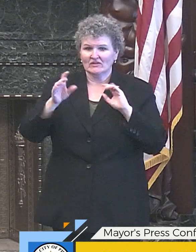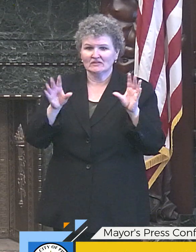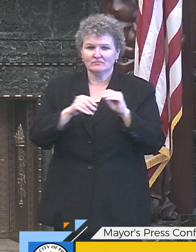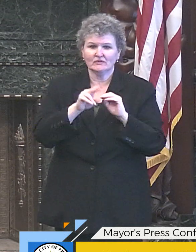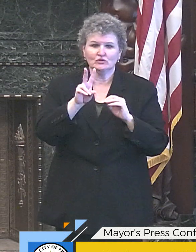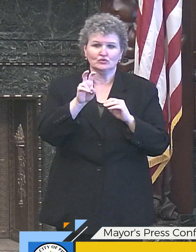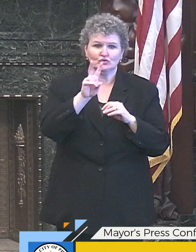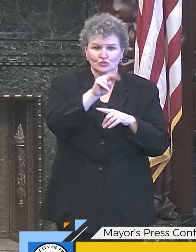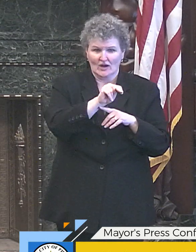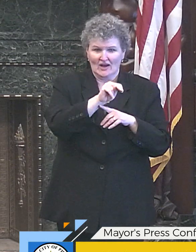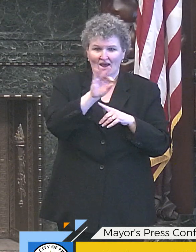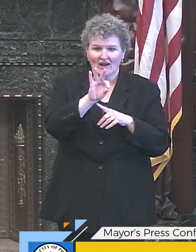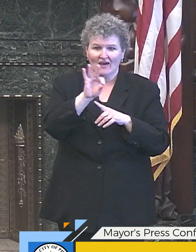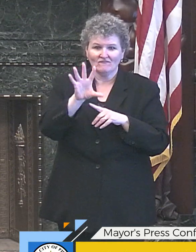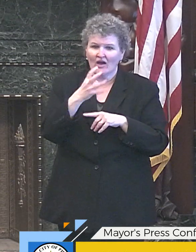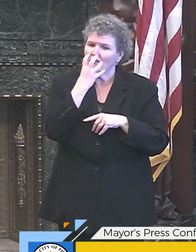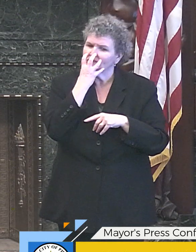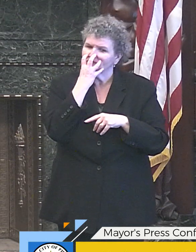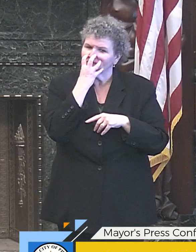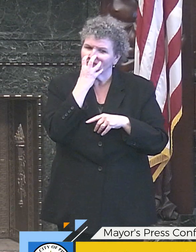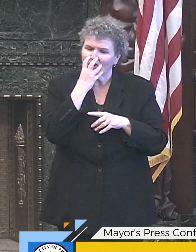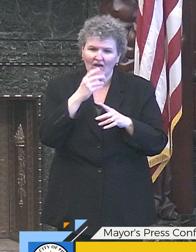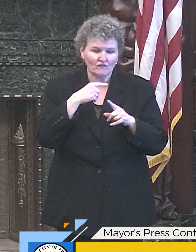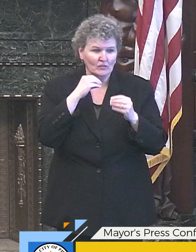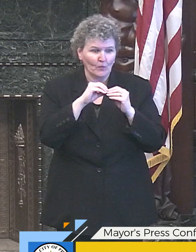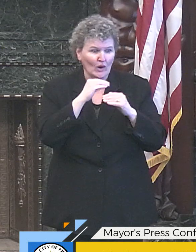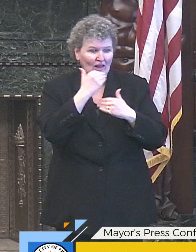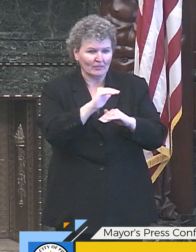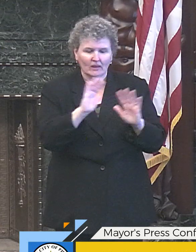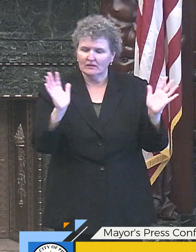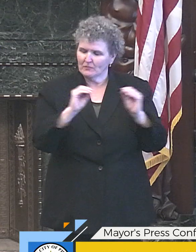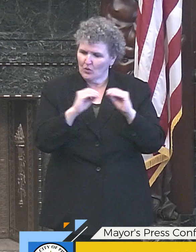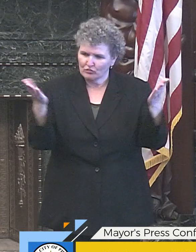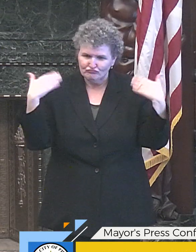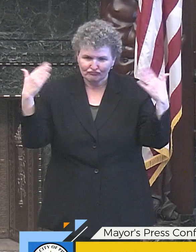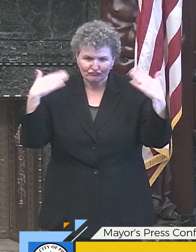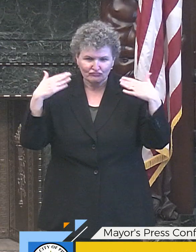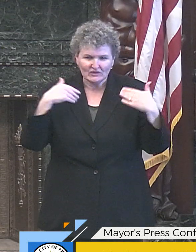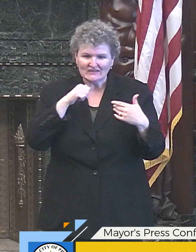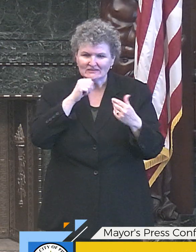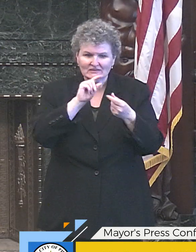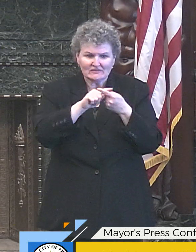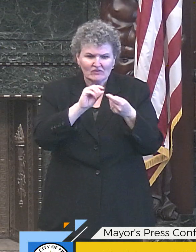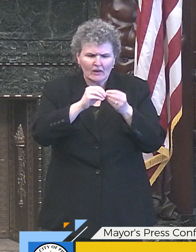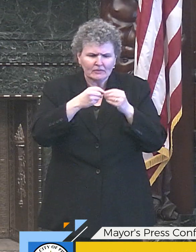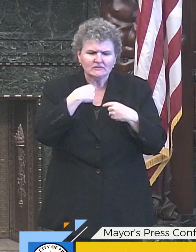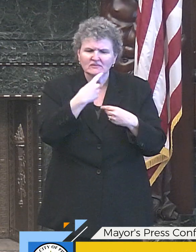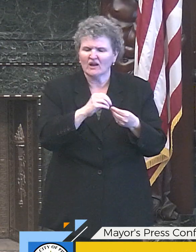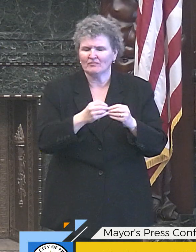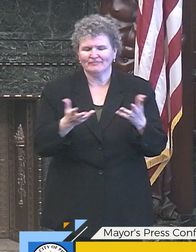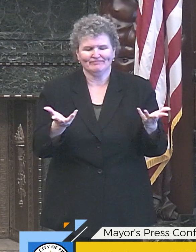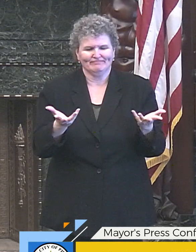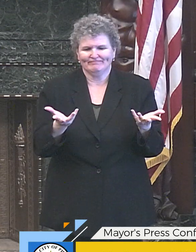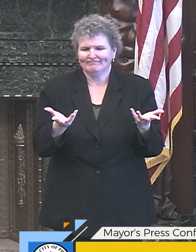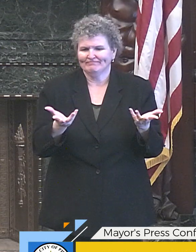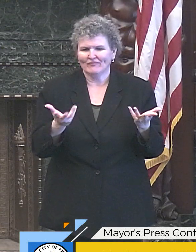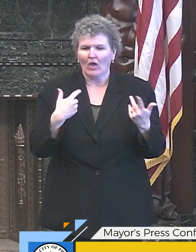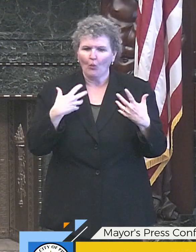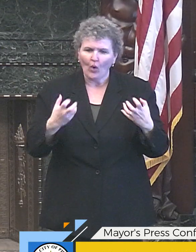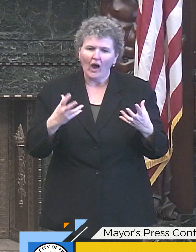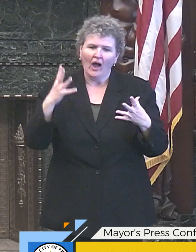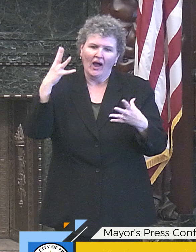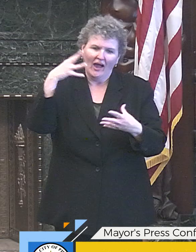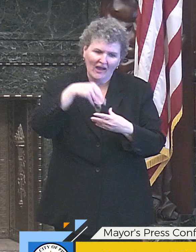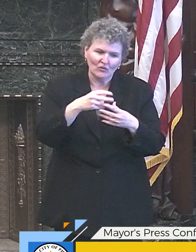can find. We have not been that specific, but again, the inventory, and I think as I said previously, the